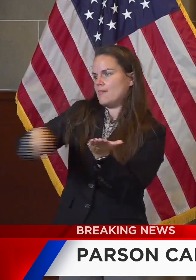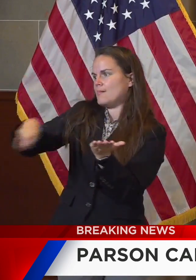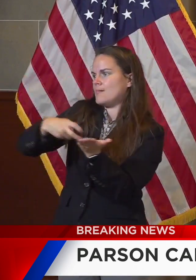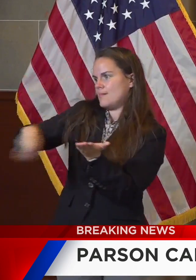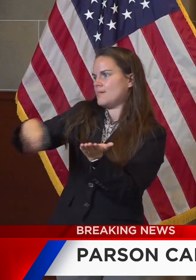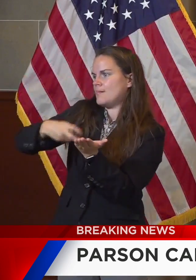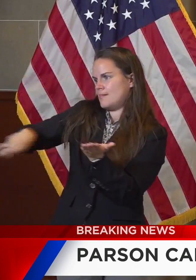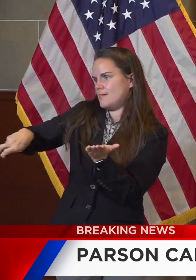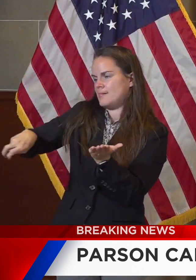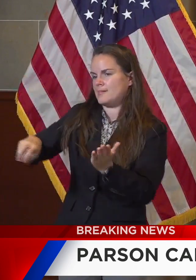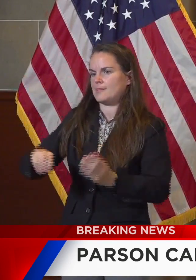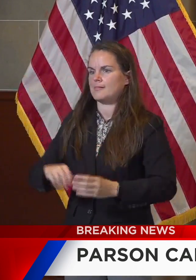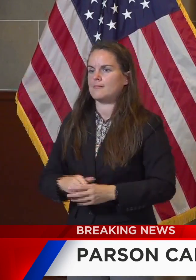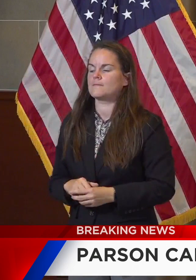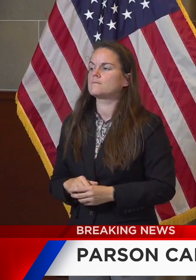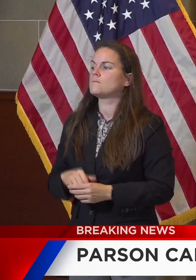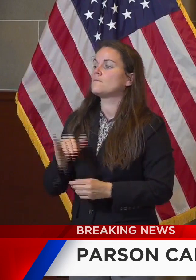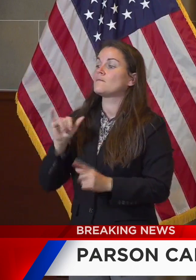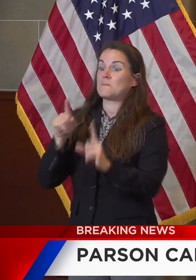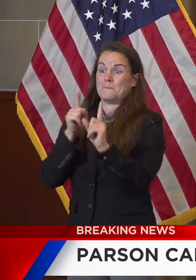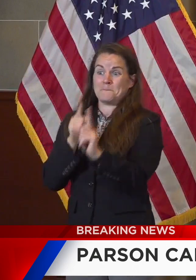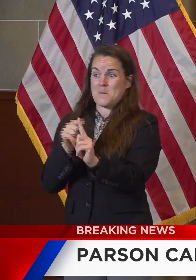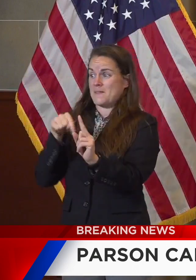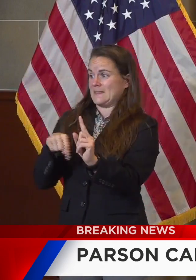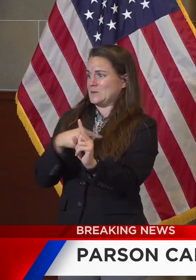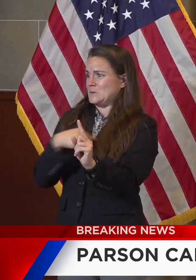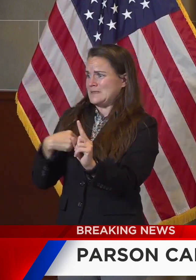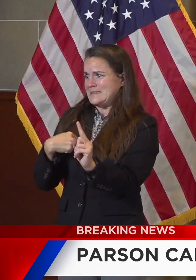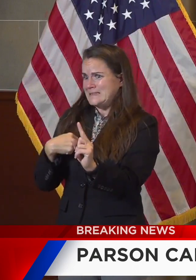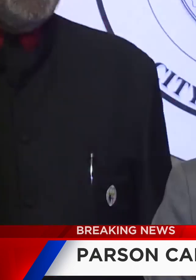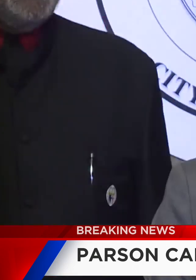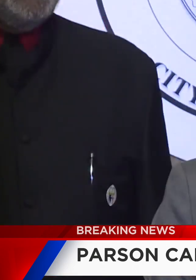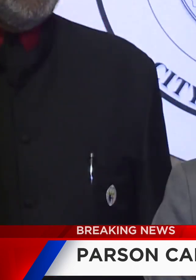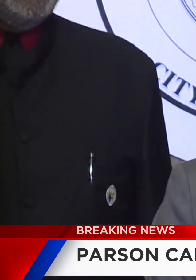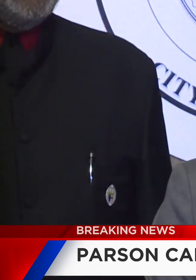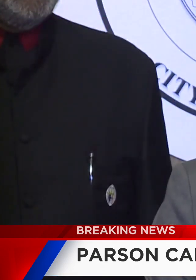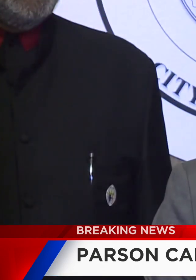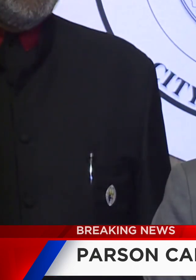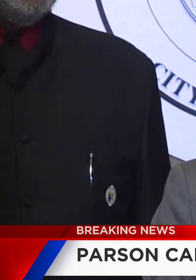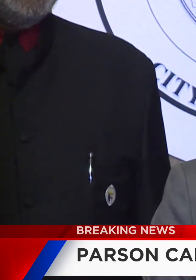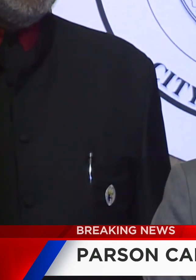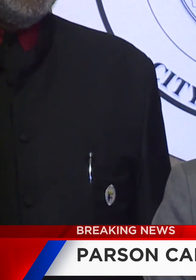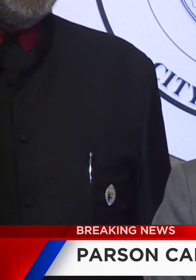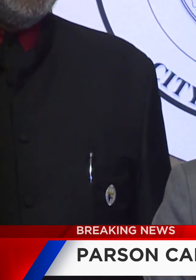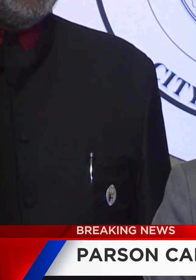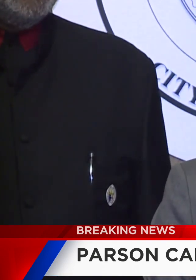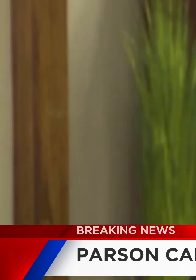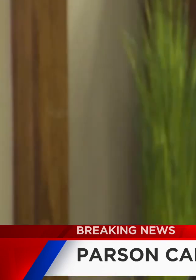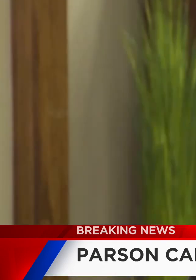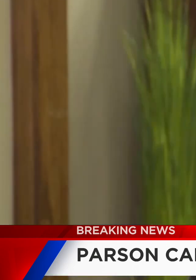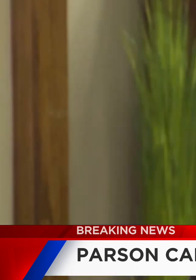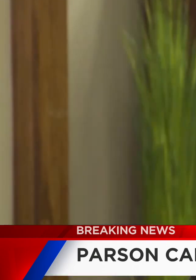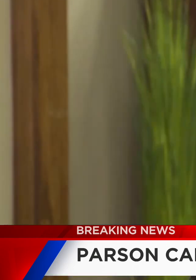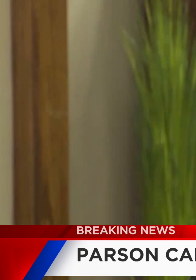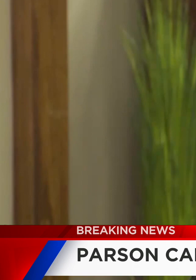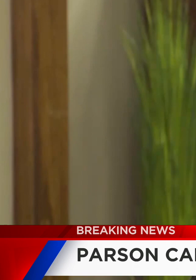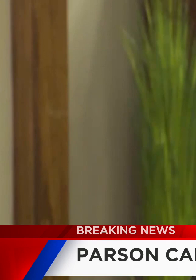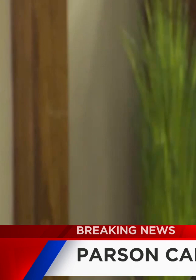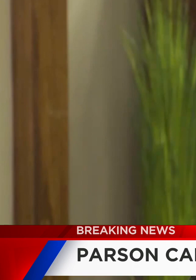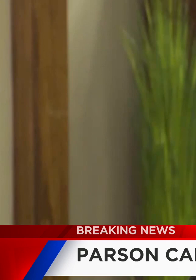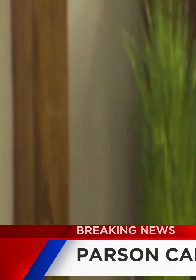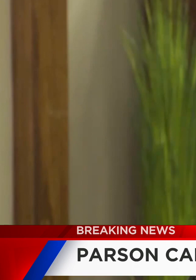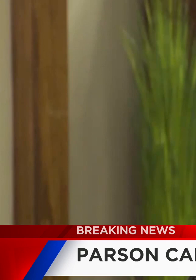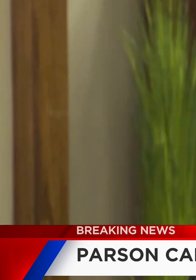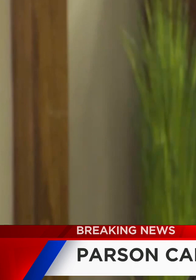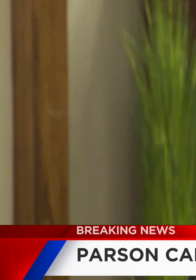day, it should not matter who prosecutes a homicide case. The law and the facts are the